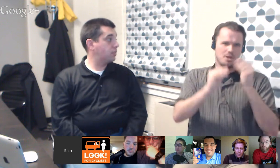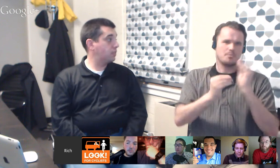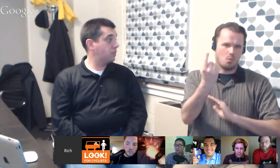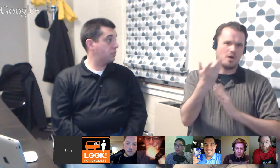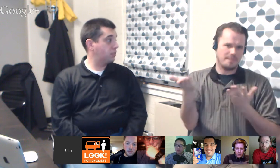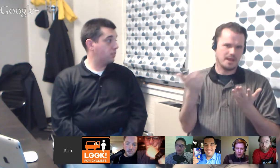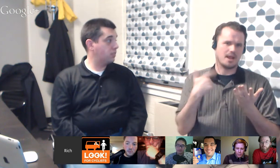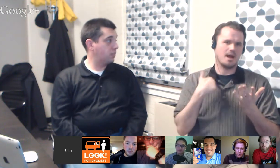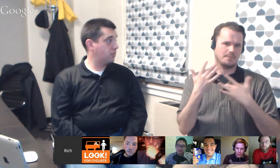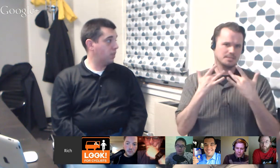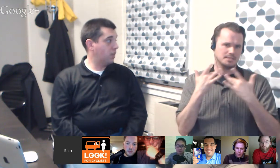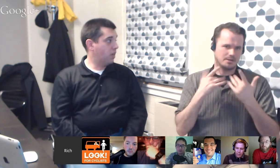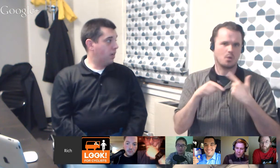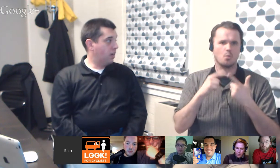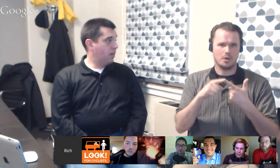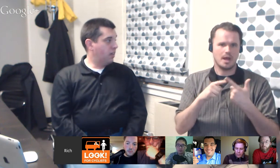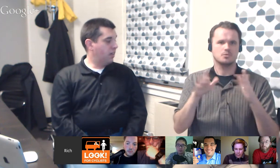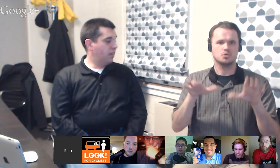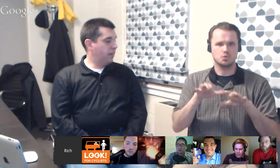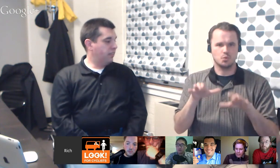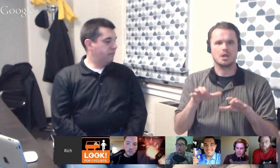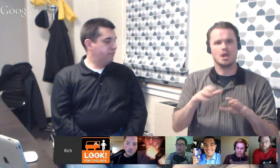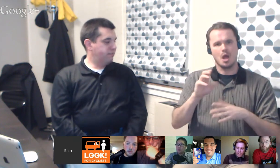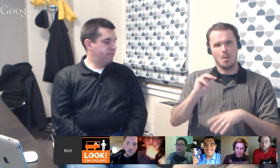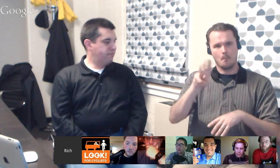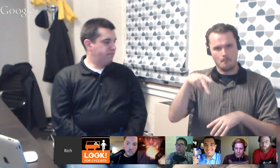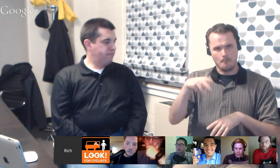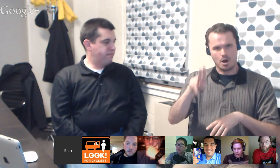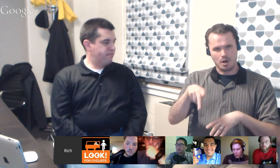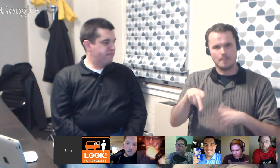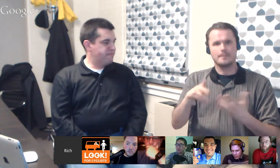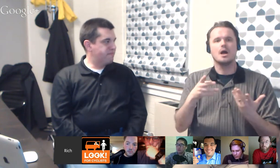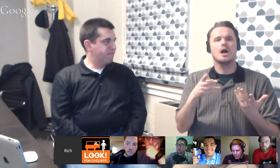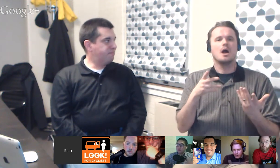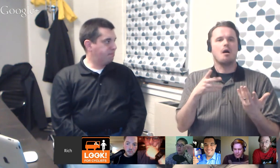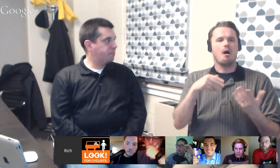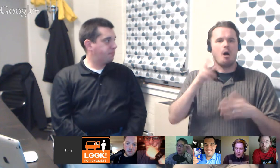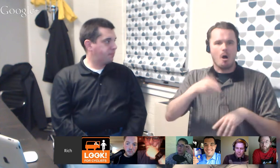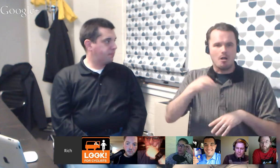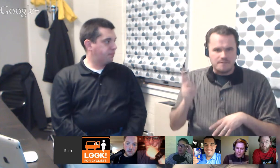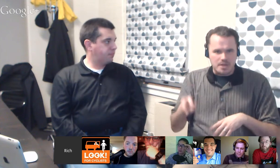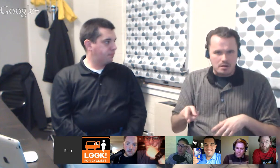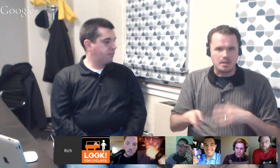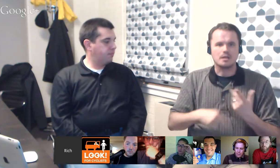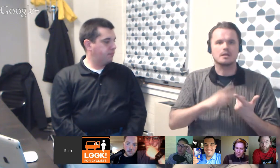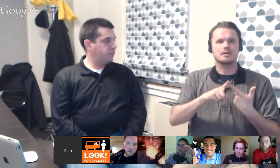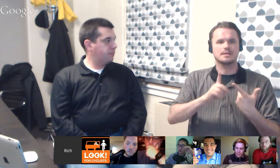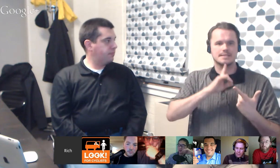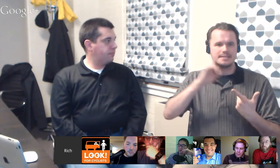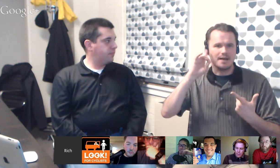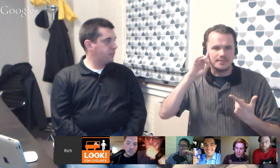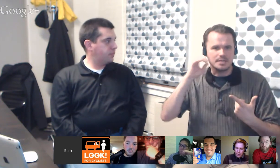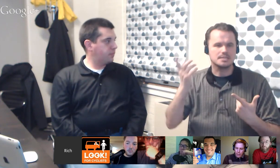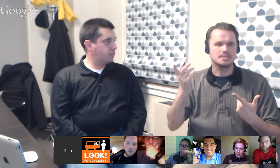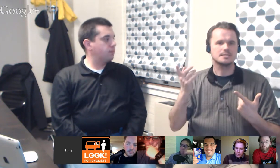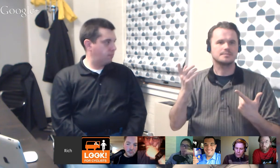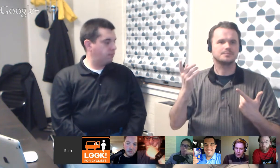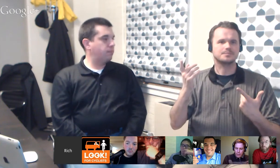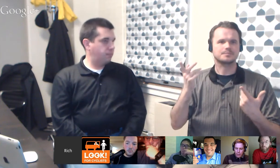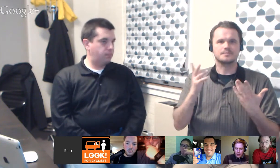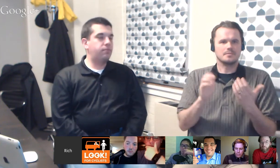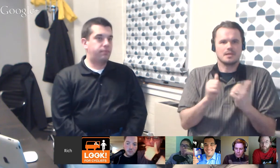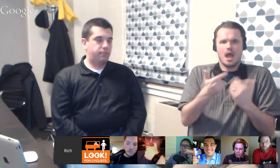that I'm considering when I'm doing markup. But as we know, obviously there's things about hard of hearing, deafness. How